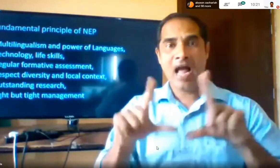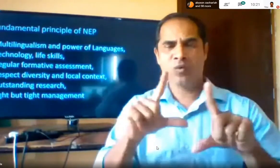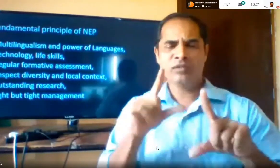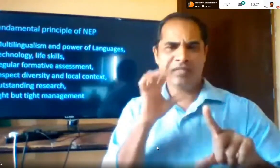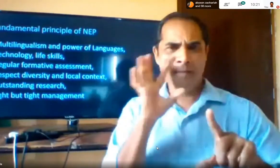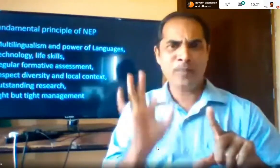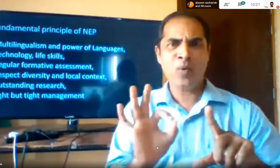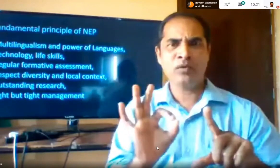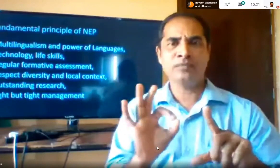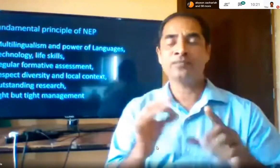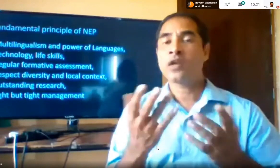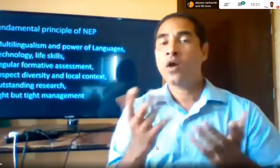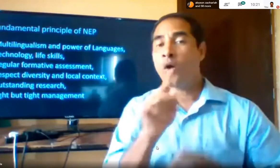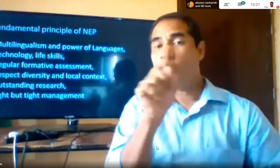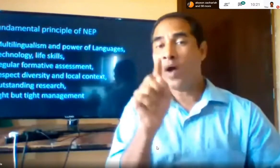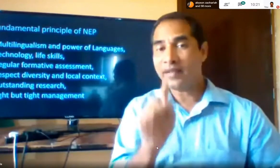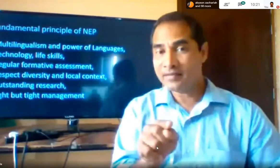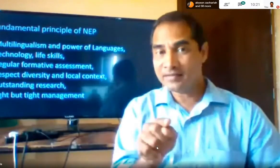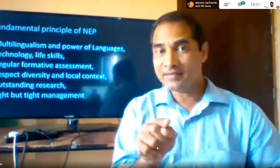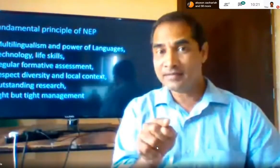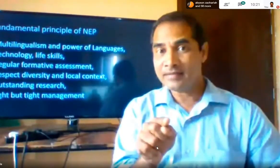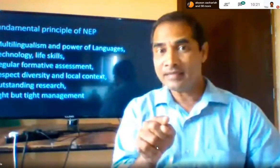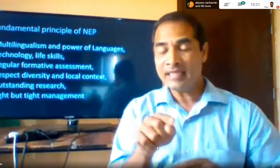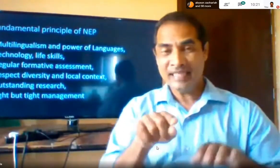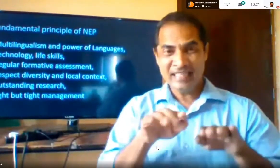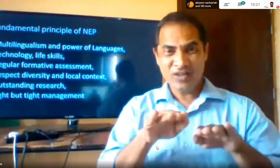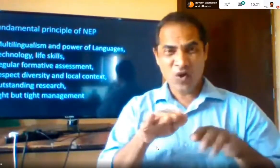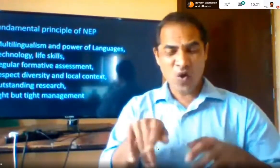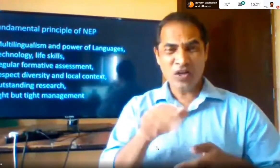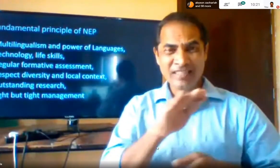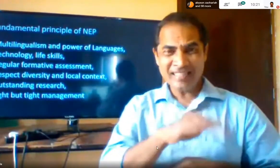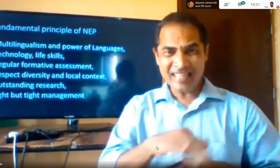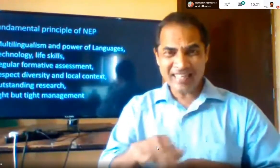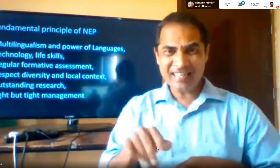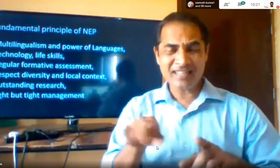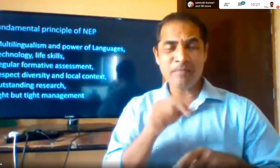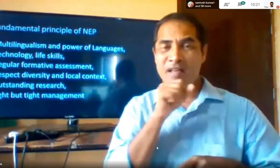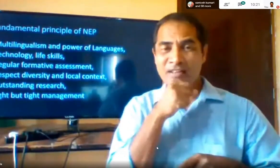changed. Language is very important. Why?